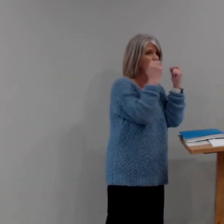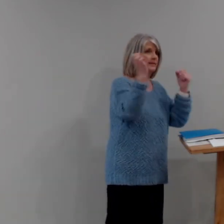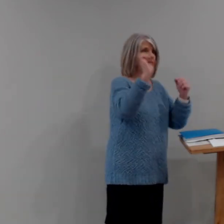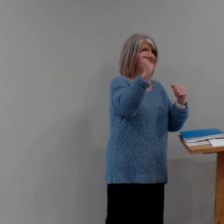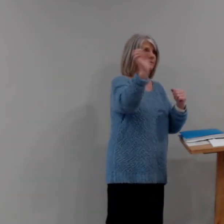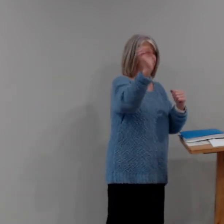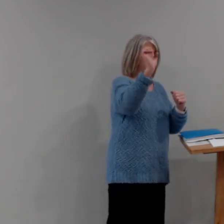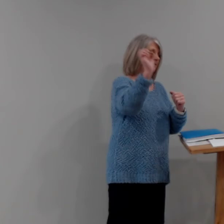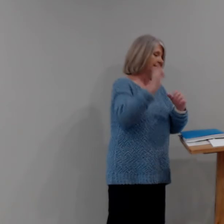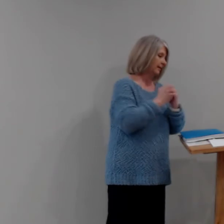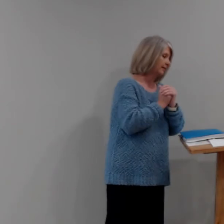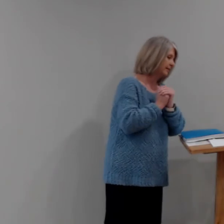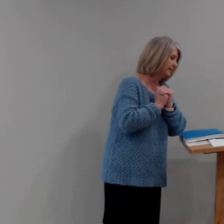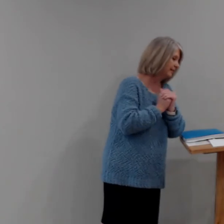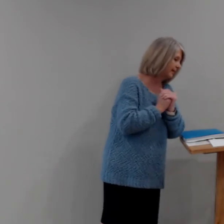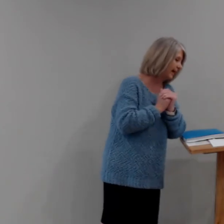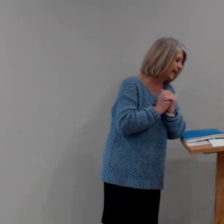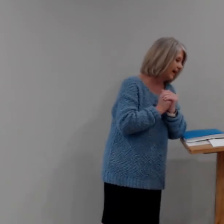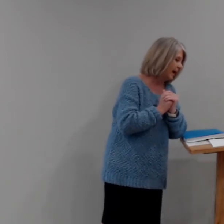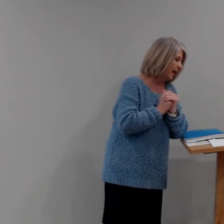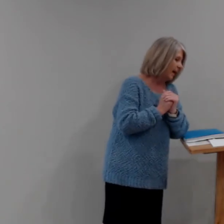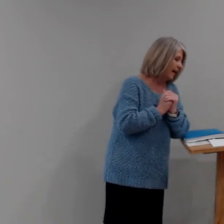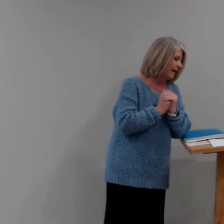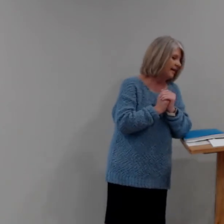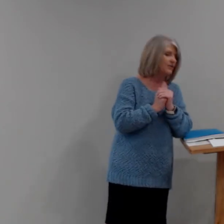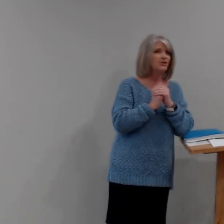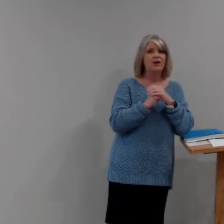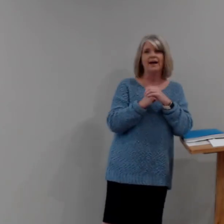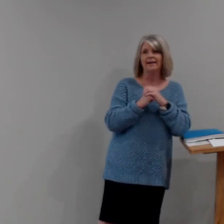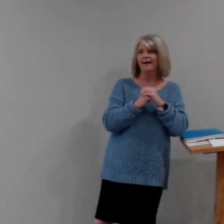too. Okay? Easter egg hunt.